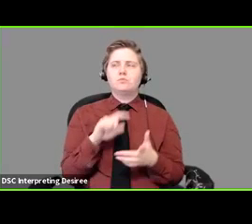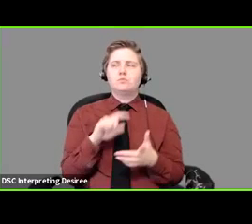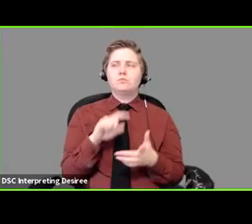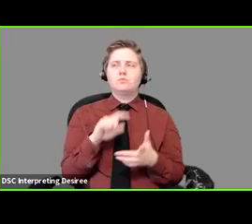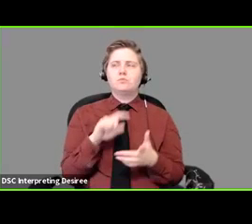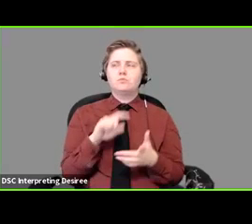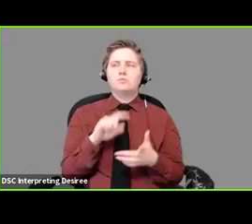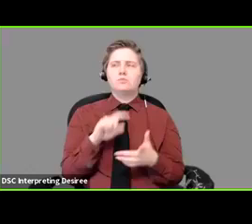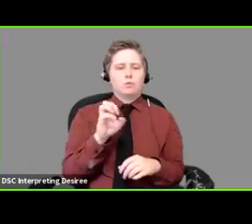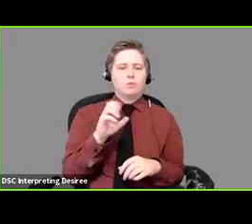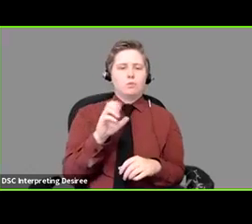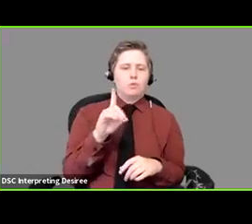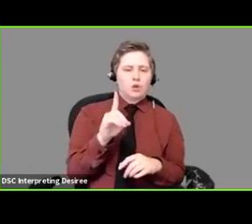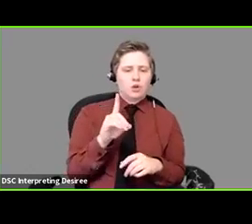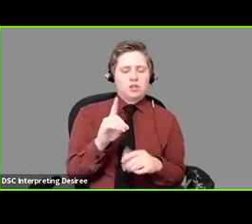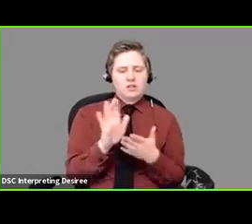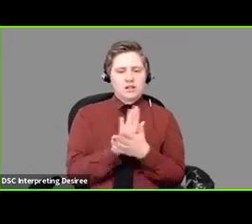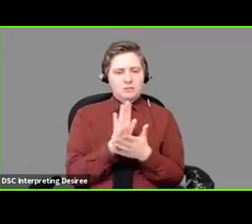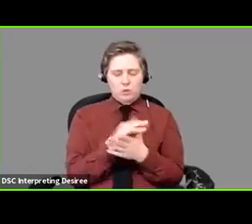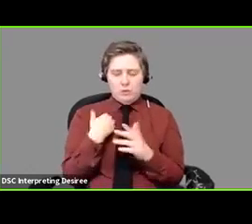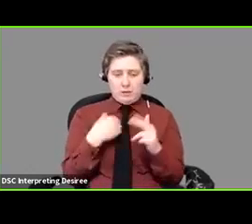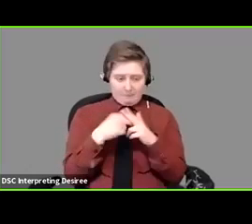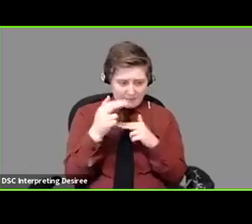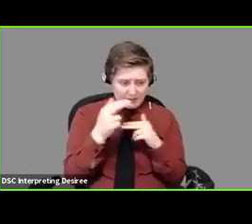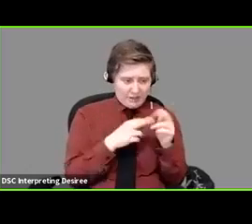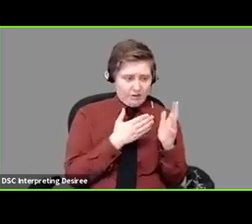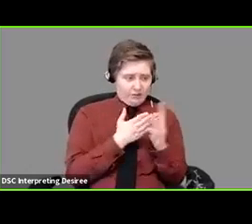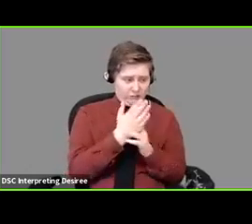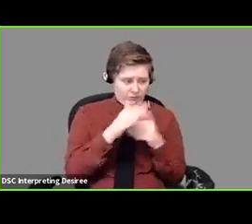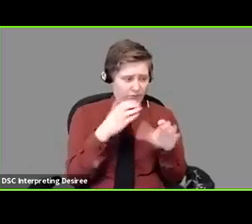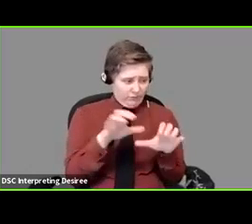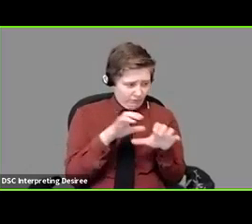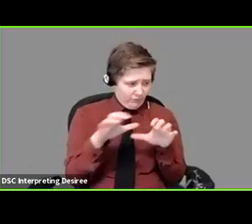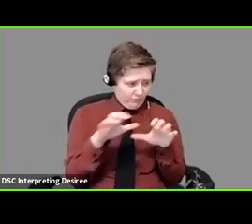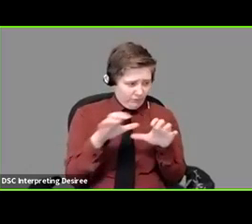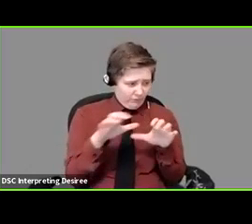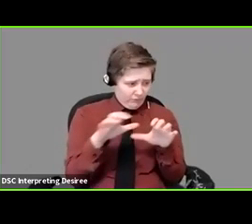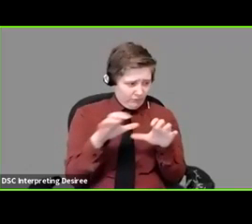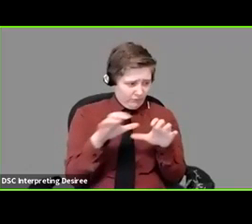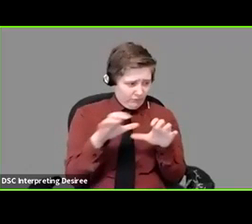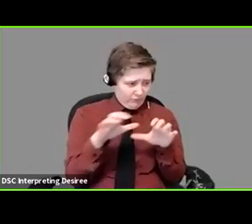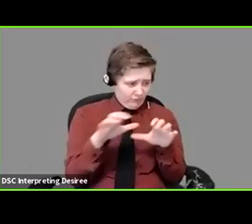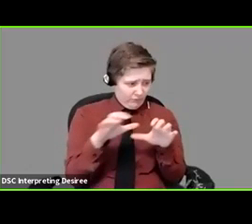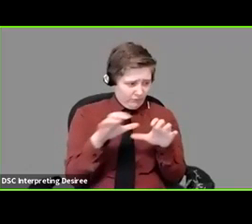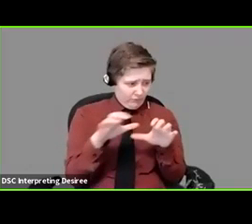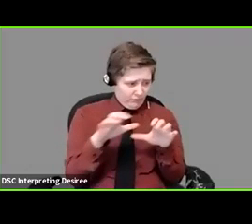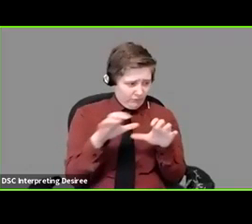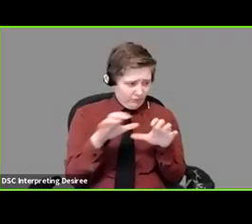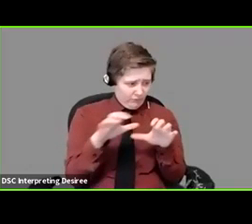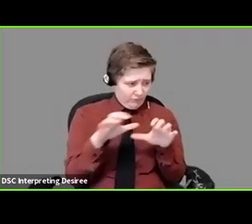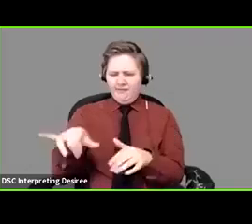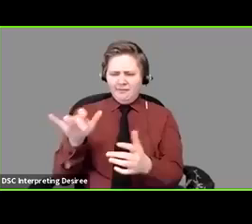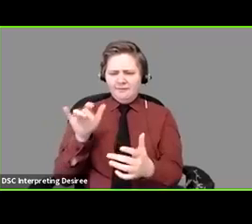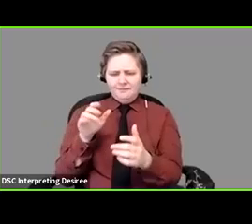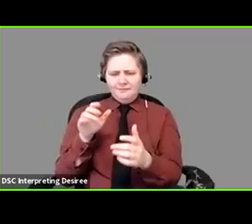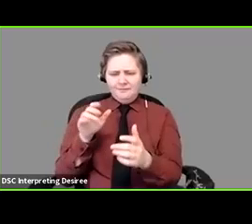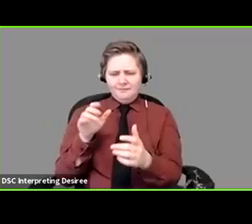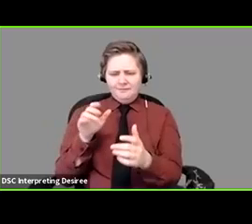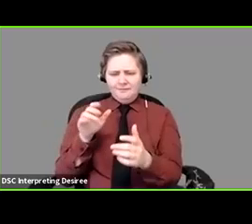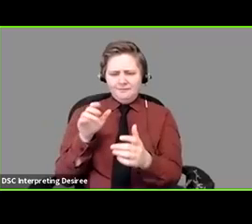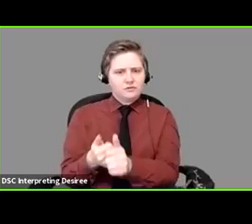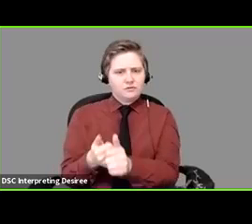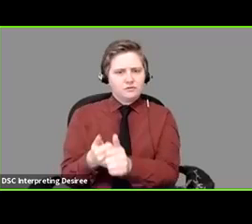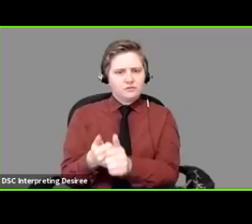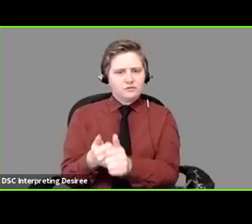of a Word document piece because we were building it as we were doing it, because we needed the students doing the contact tracing while this was going on.